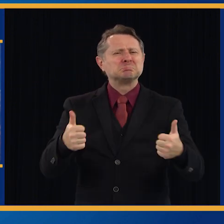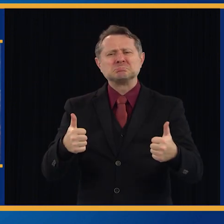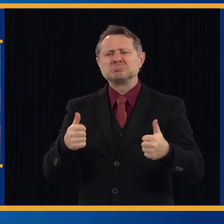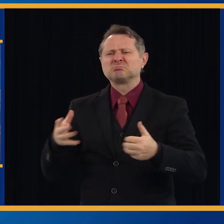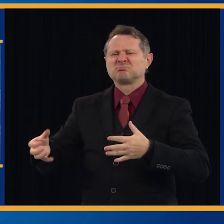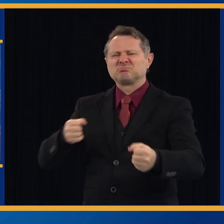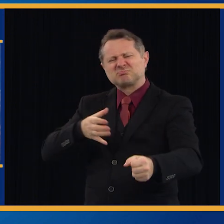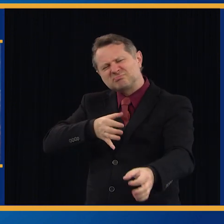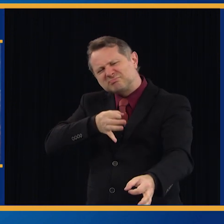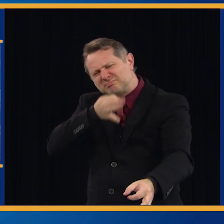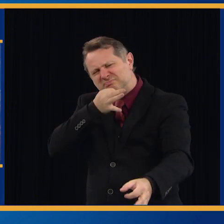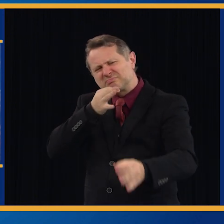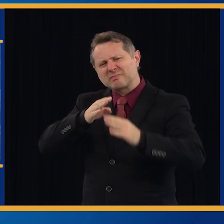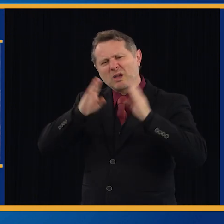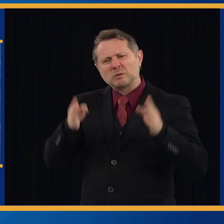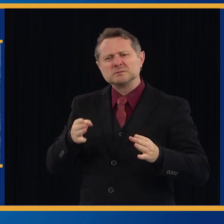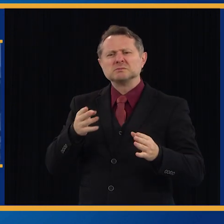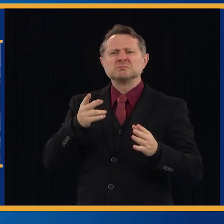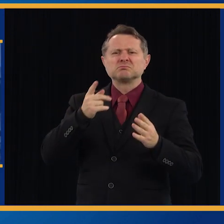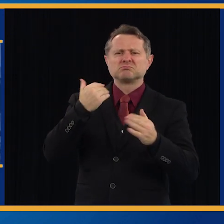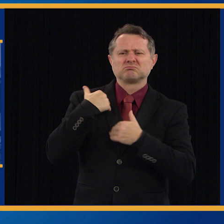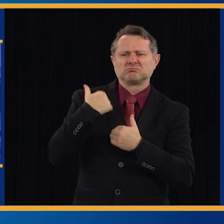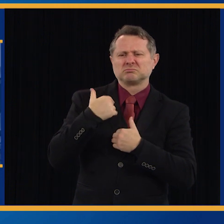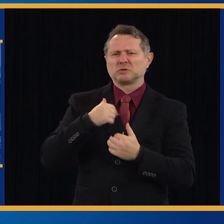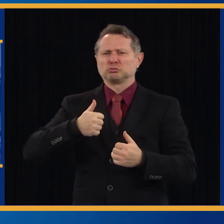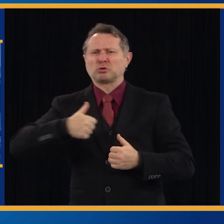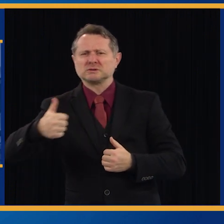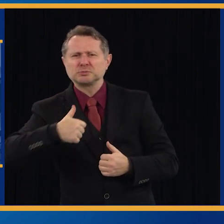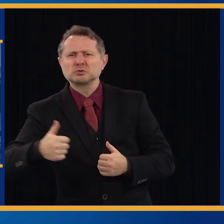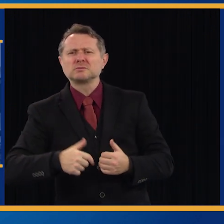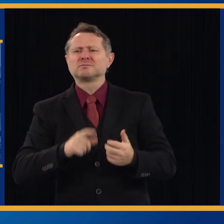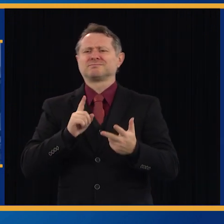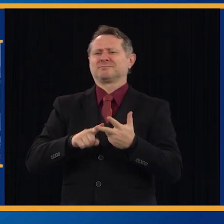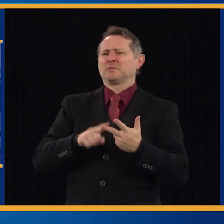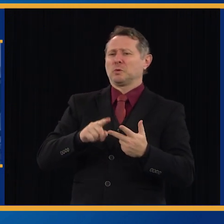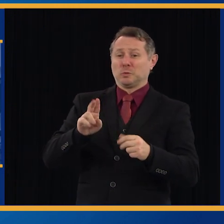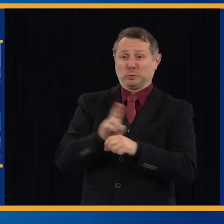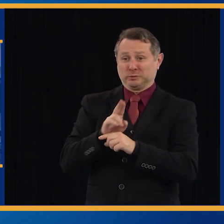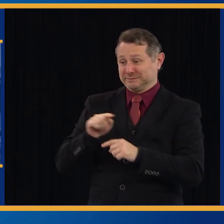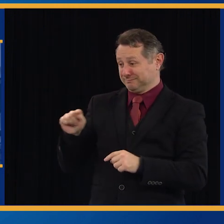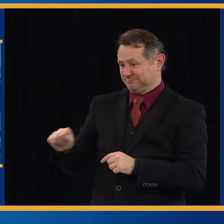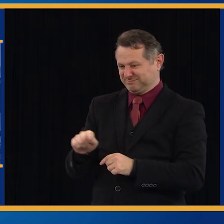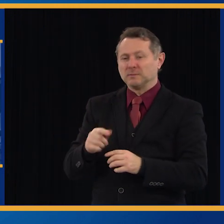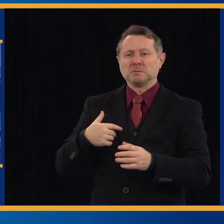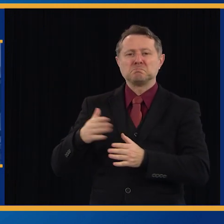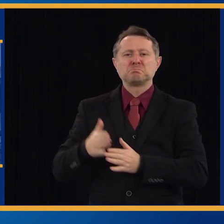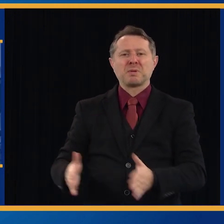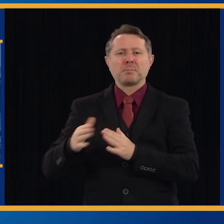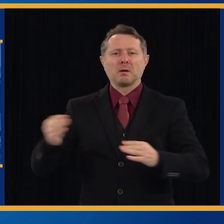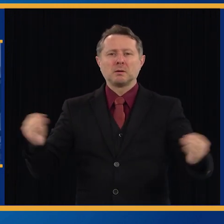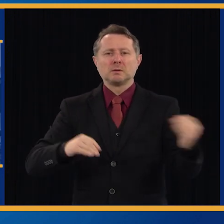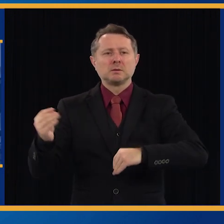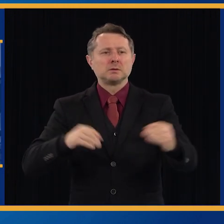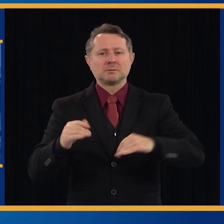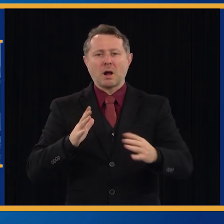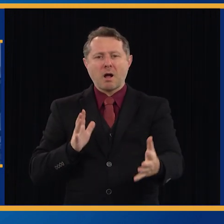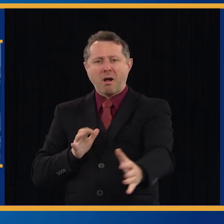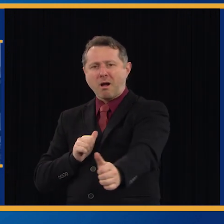experts. And let's use this as a moment to really plan change that we could normally never